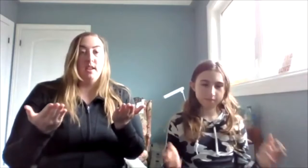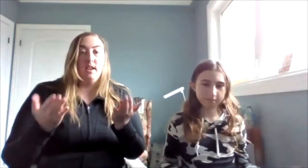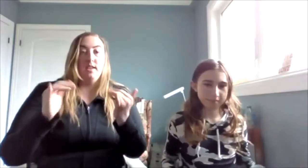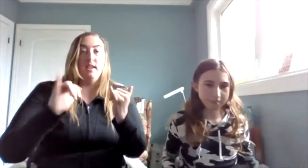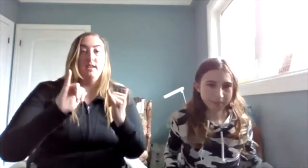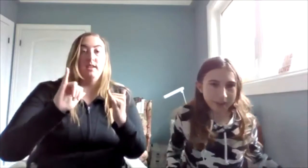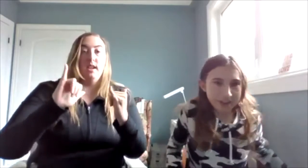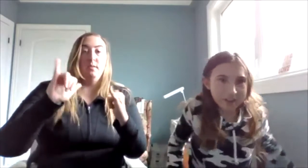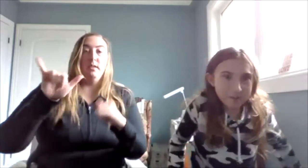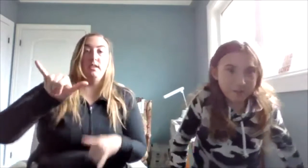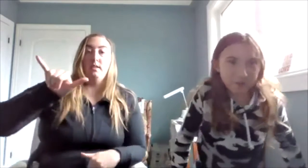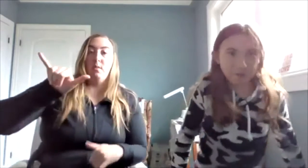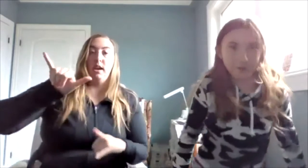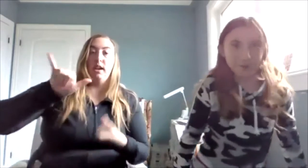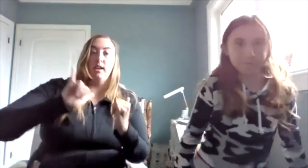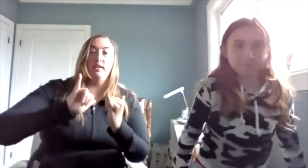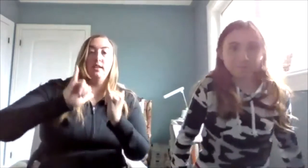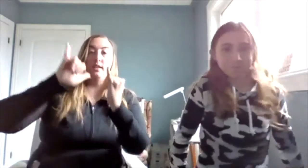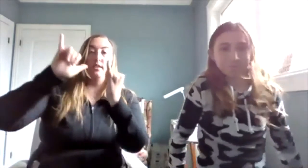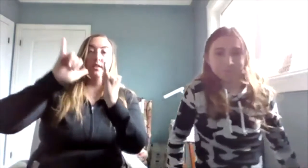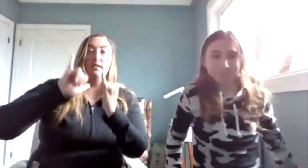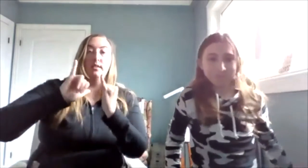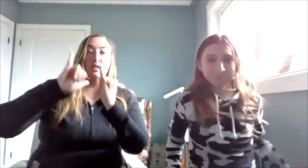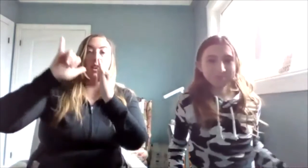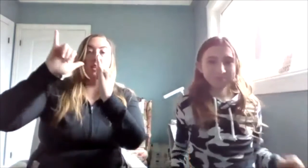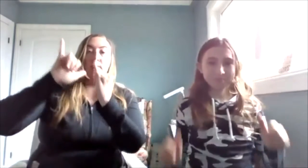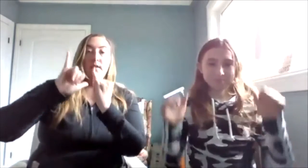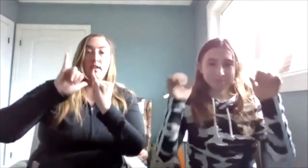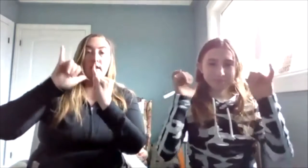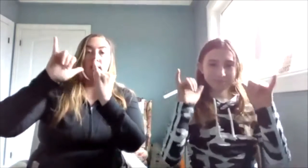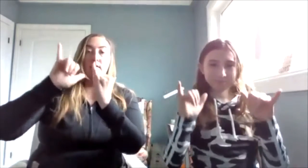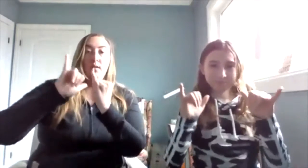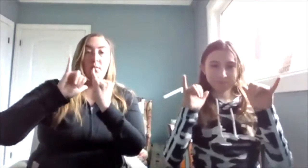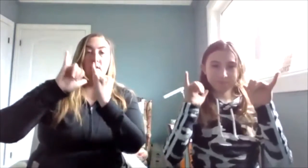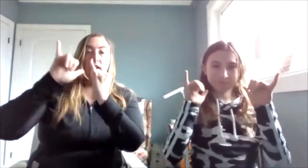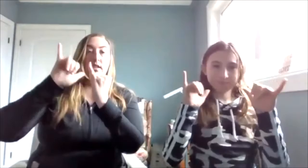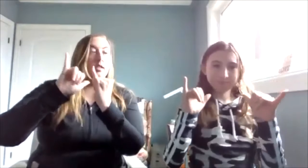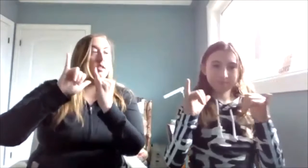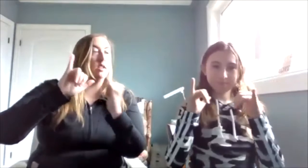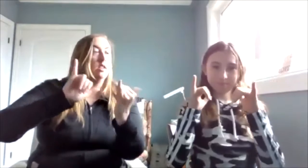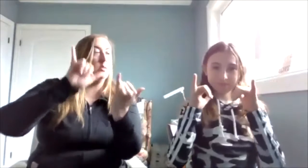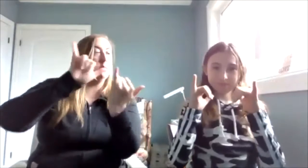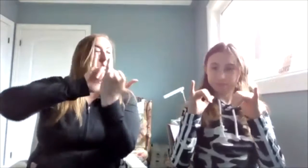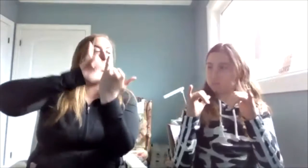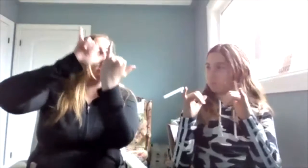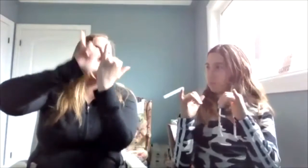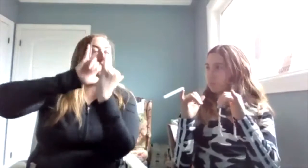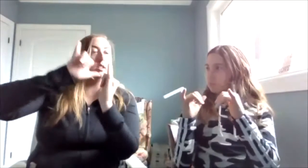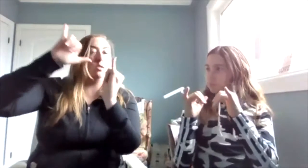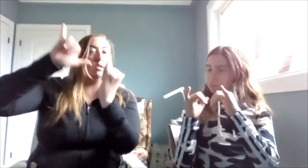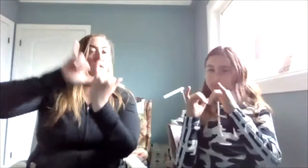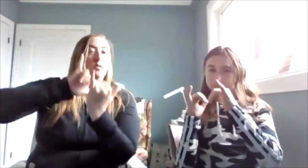and then same, this is a Y hand, so you can do same with both hands, a little bit more like, so you're going from the